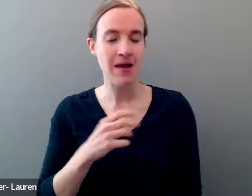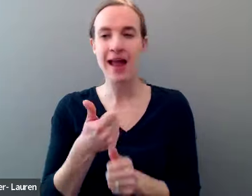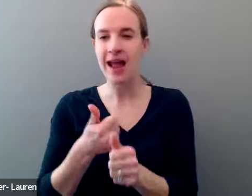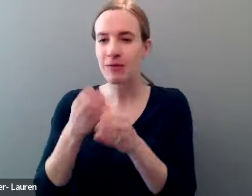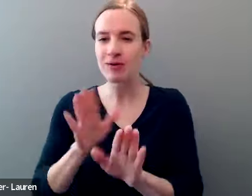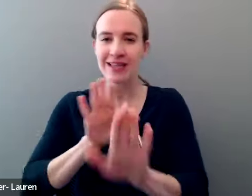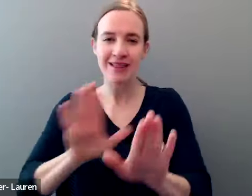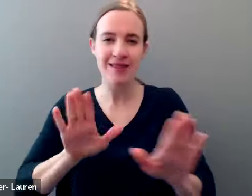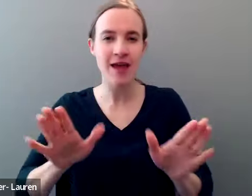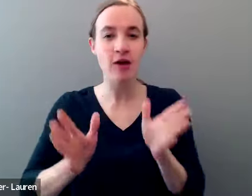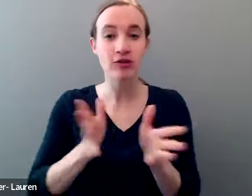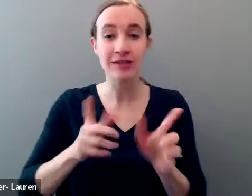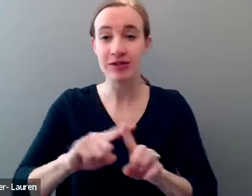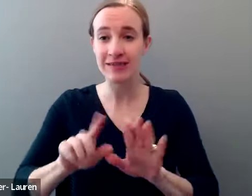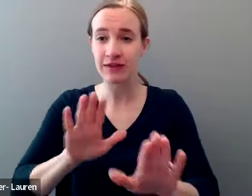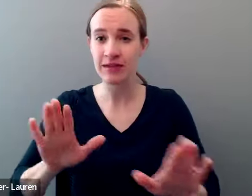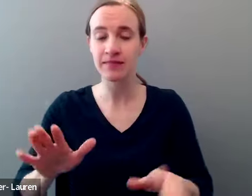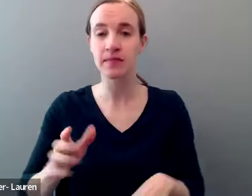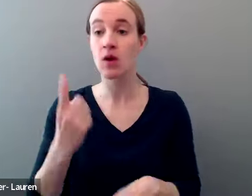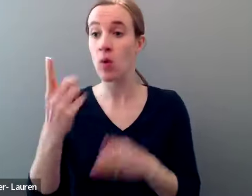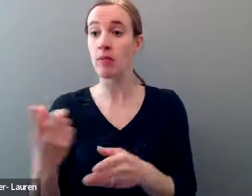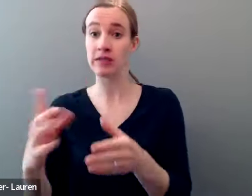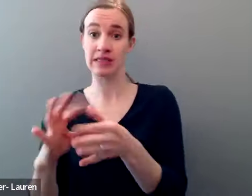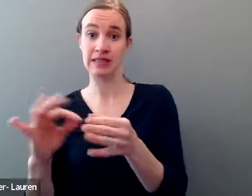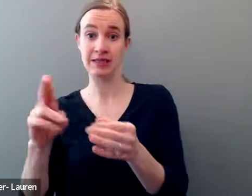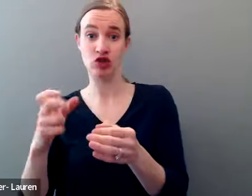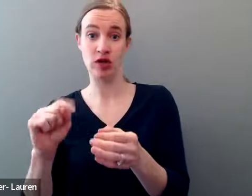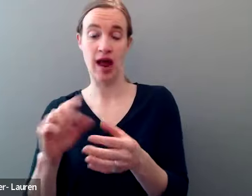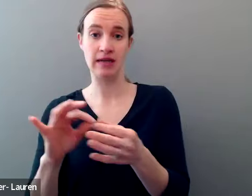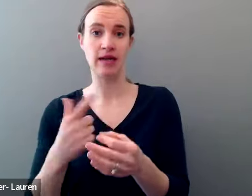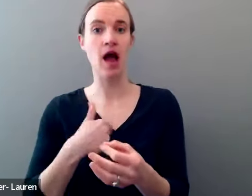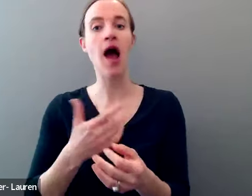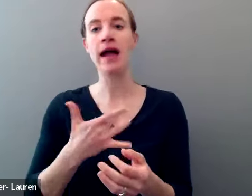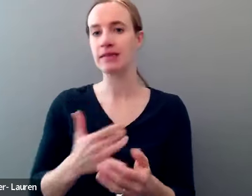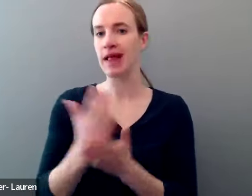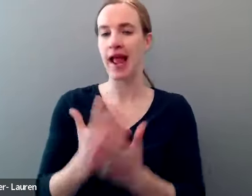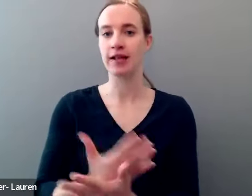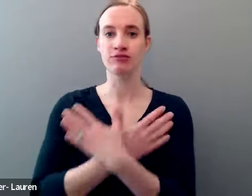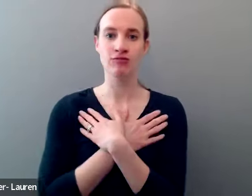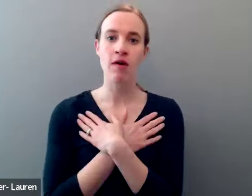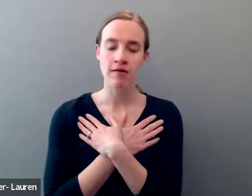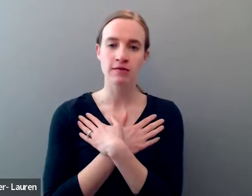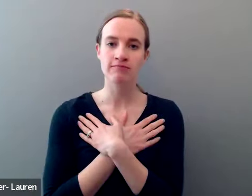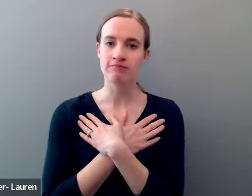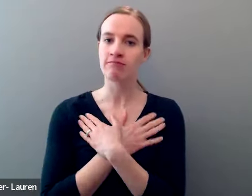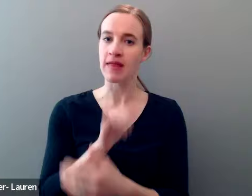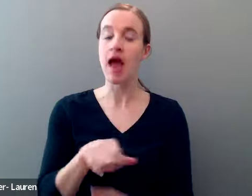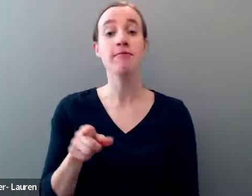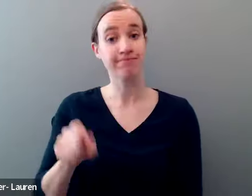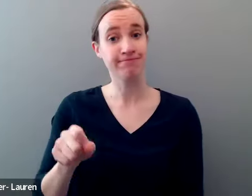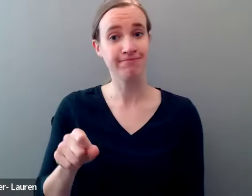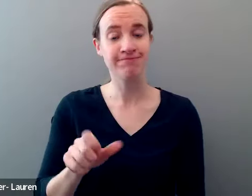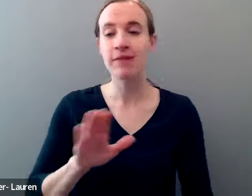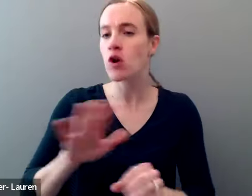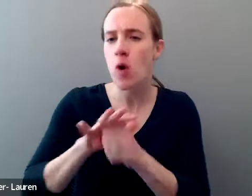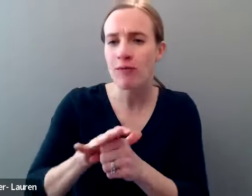like that's something that works. I cross my hands on my chest. Yeah. Thank you, Mary. Thank you, Ian. So again, no pressure to share, but it's kind of